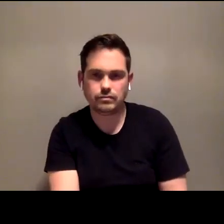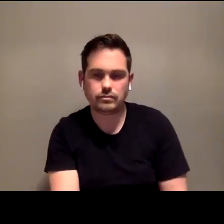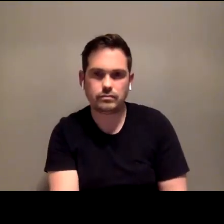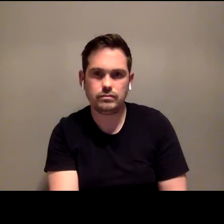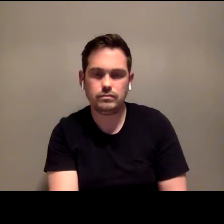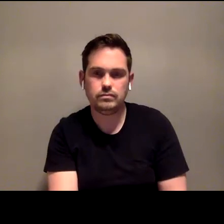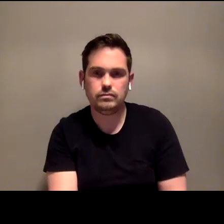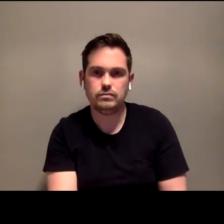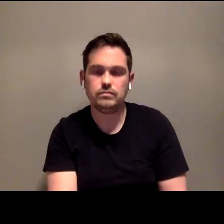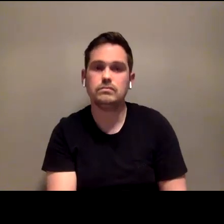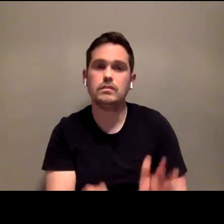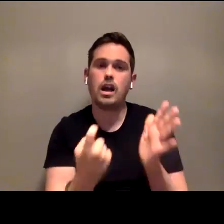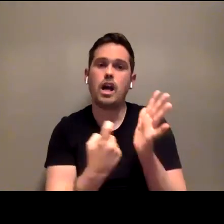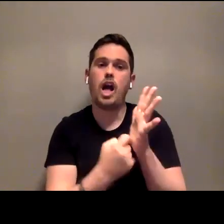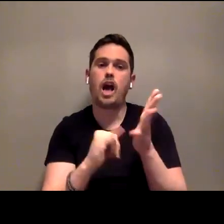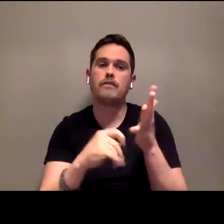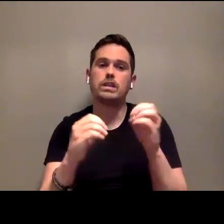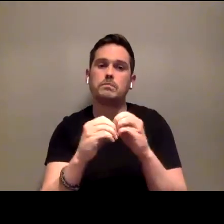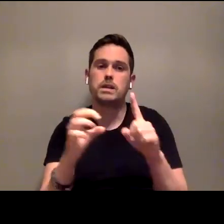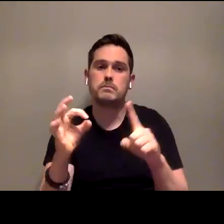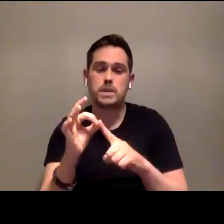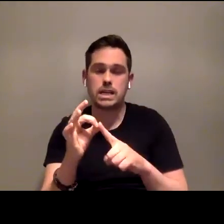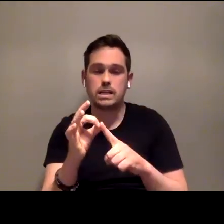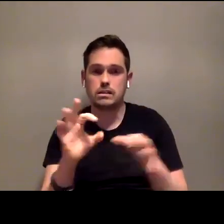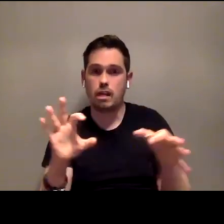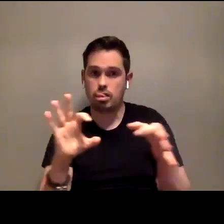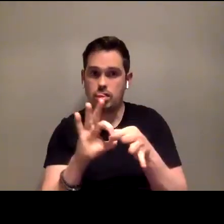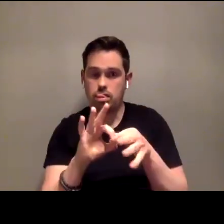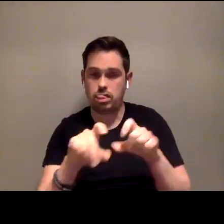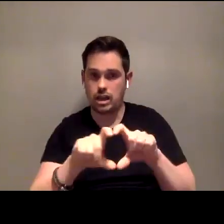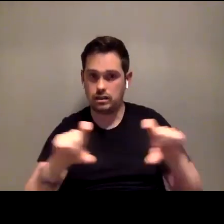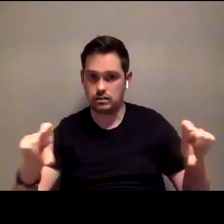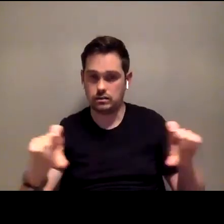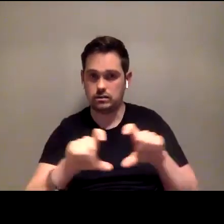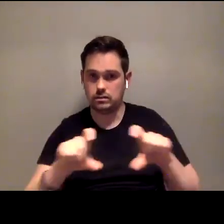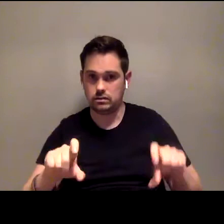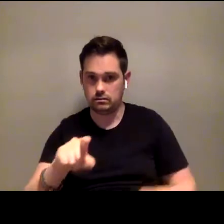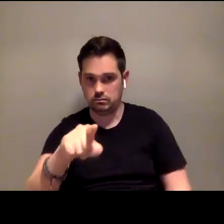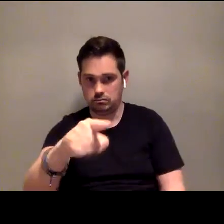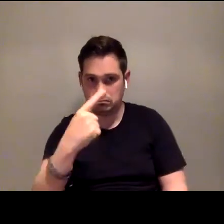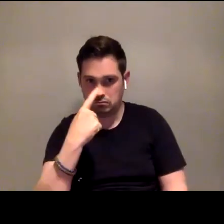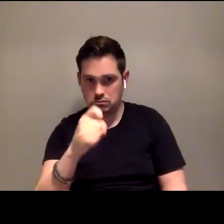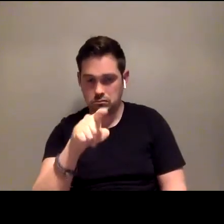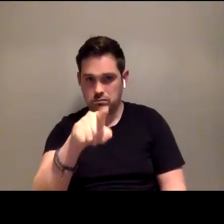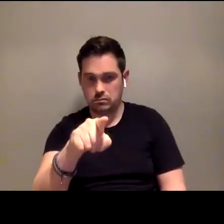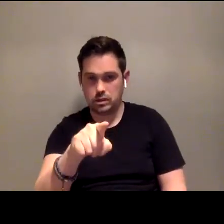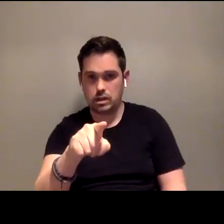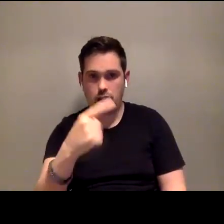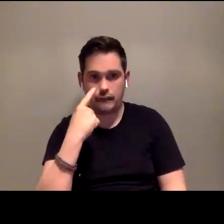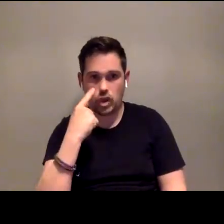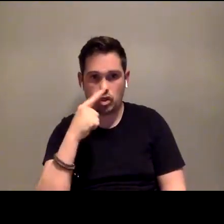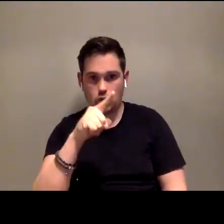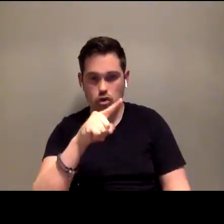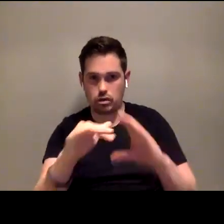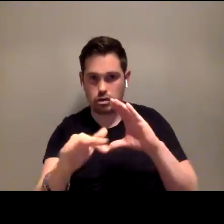Read the RSPB links that went into the chat as well, speak to your candidates about that. And Friends of the